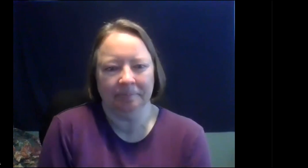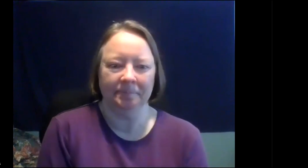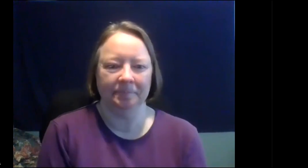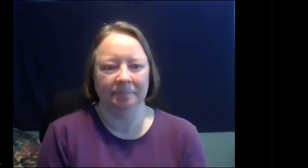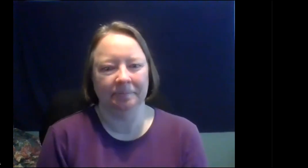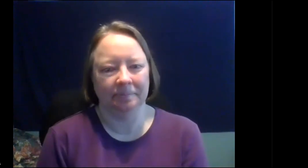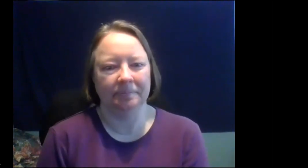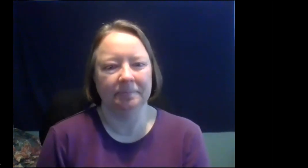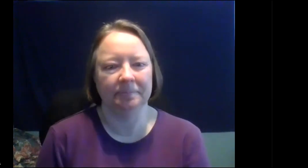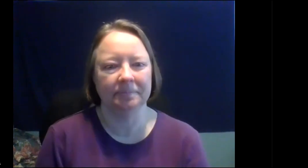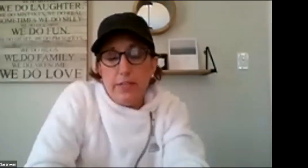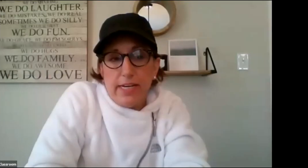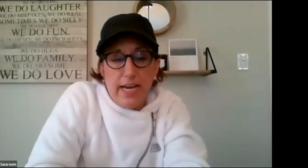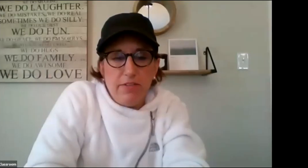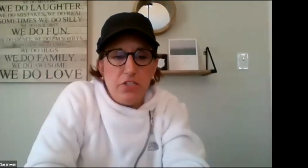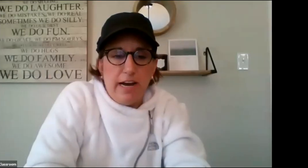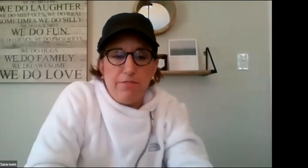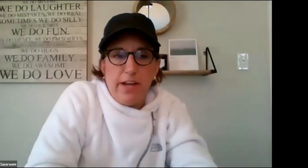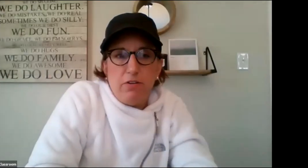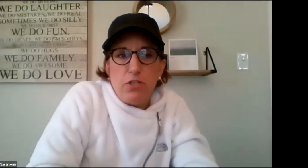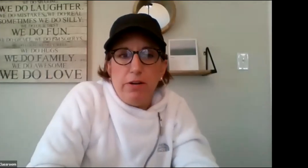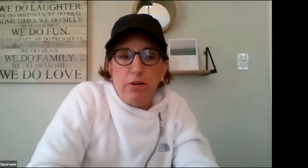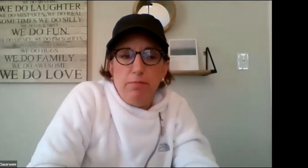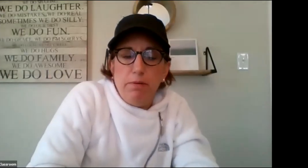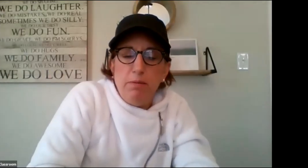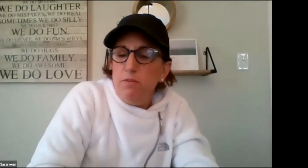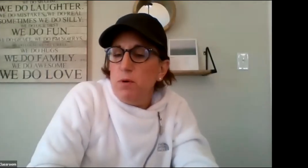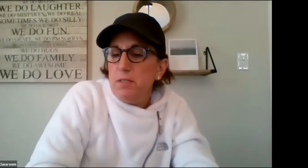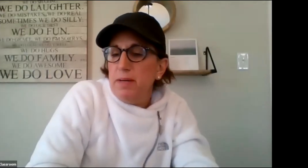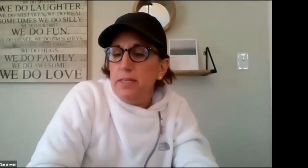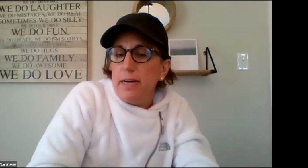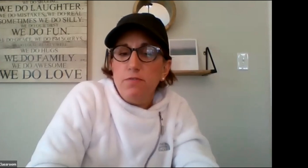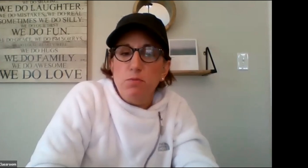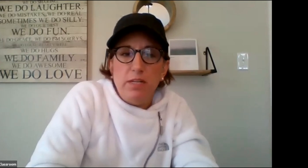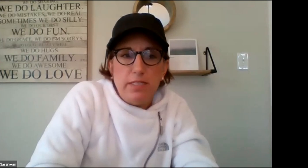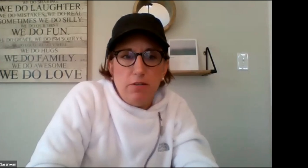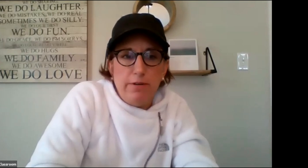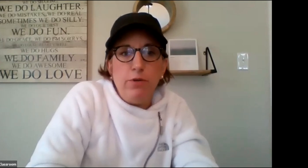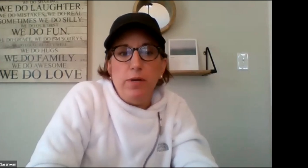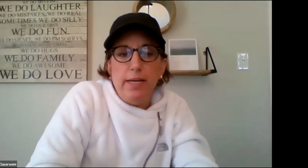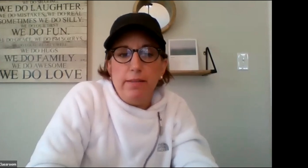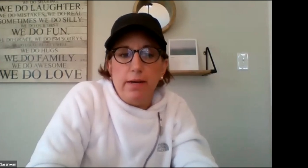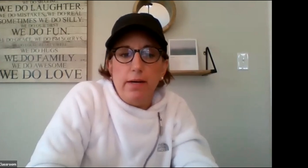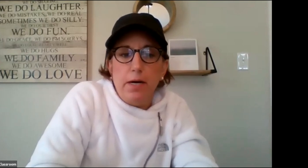Right. That's everything I have in the chat for now. So I don't, maybe if you want to spend the last few minutes here reviewing the